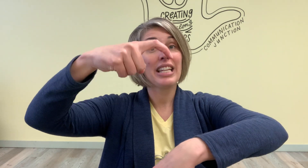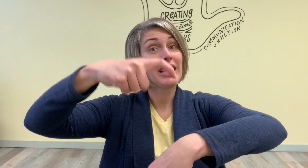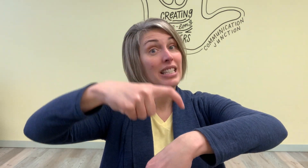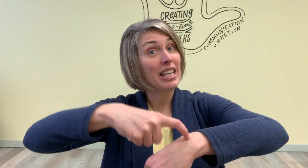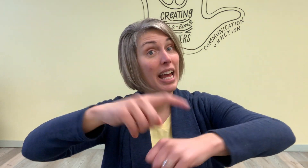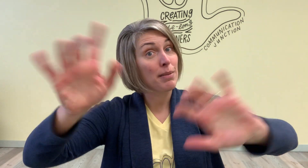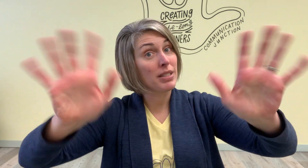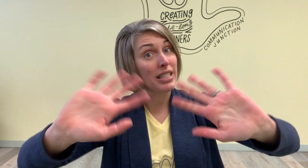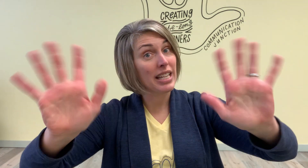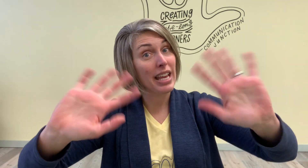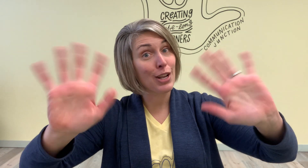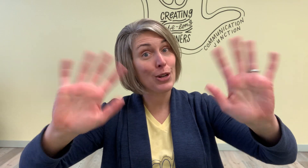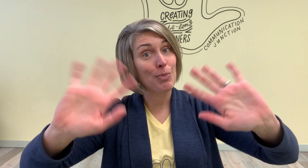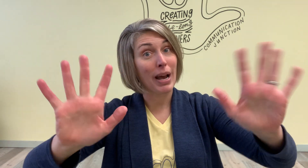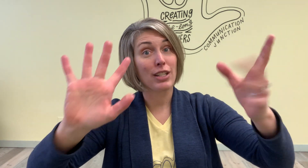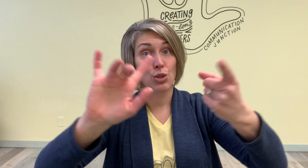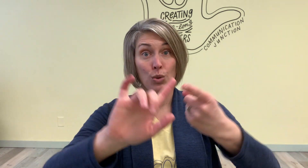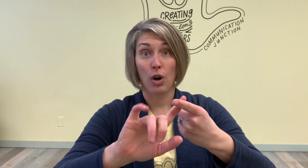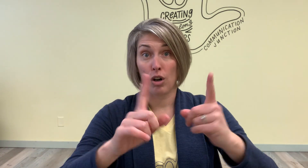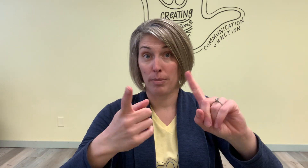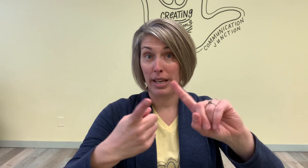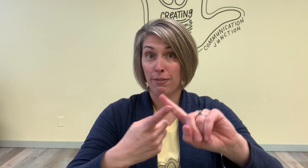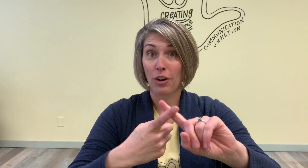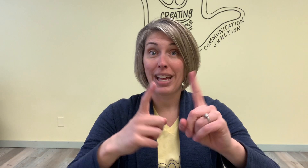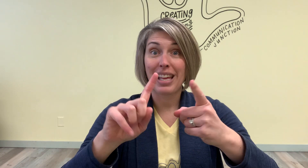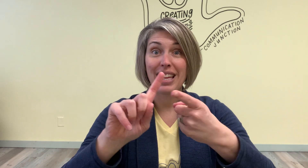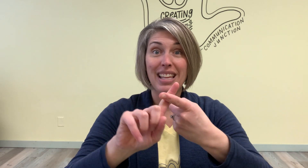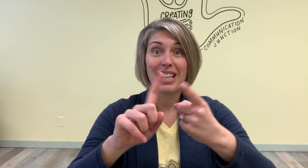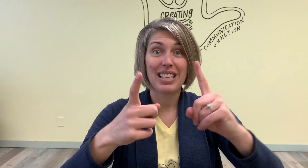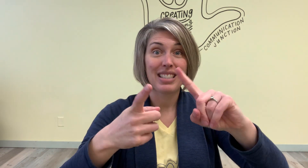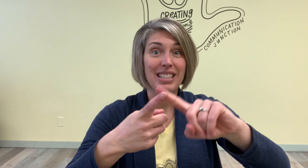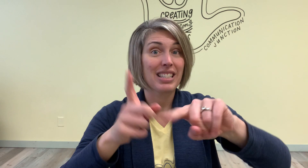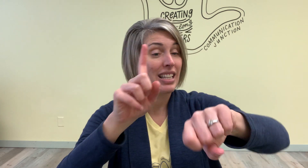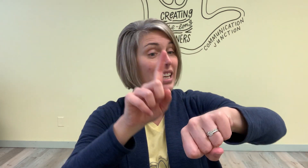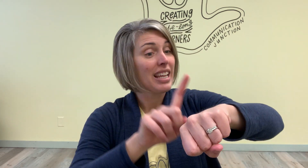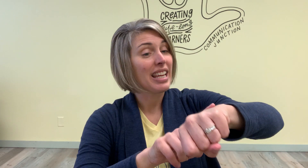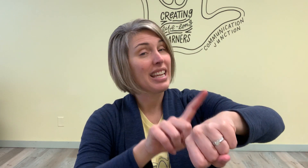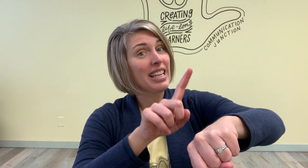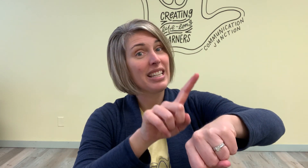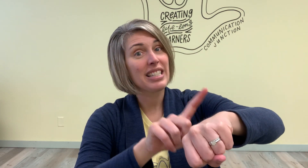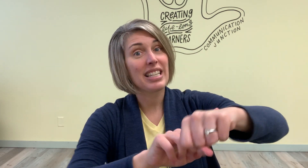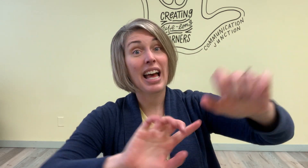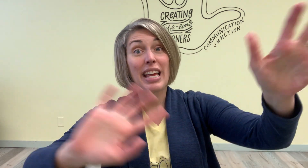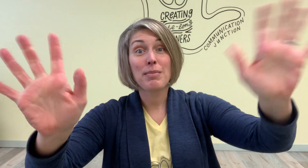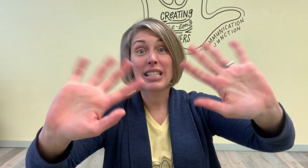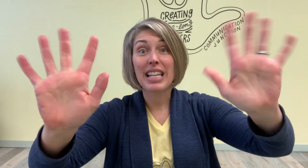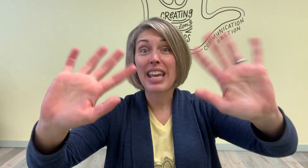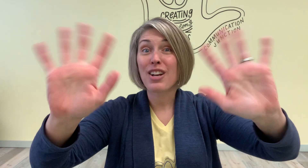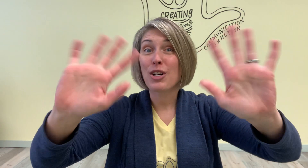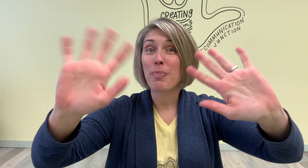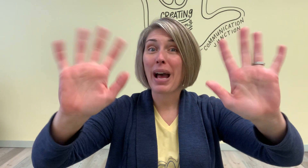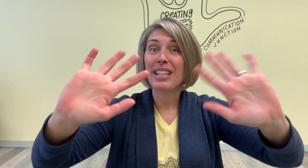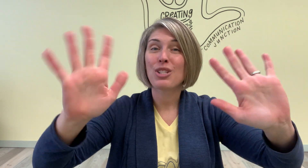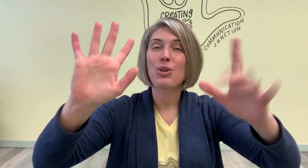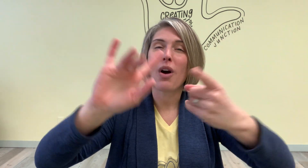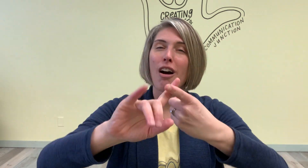is time to say goodbye to all my friends. It is time to say goodbye to all